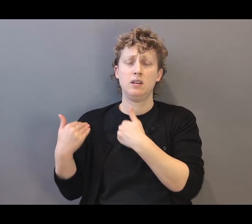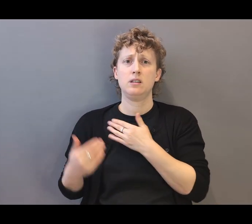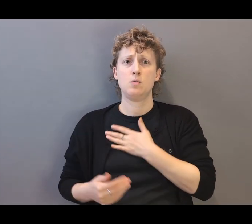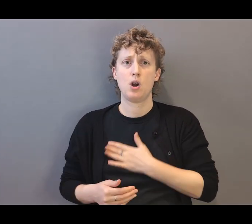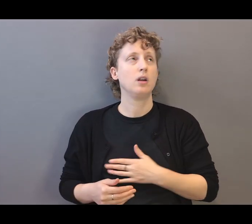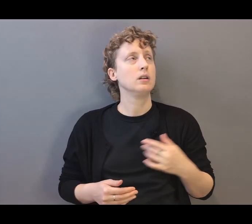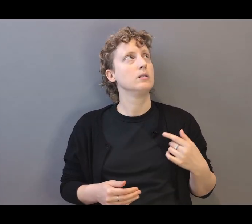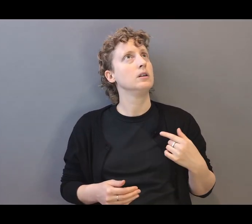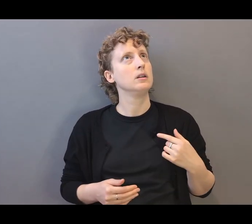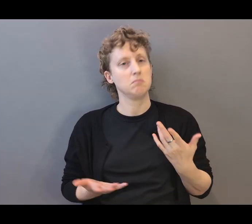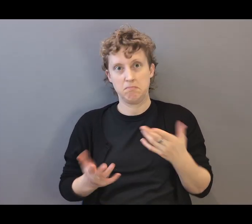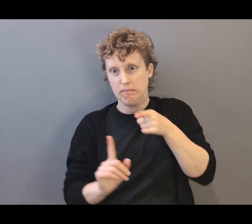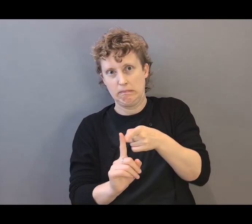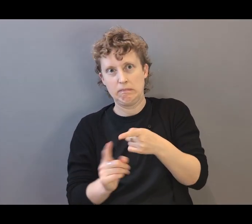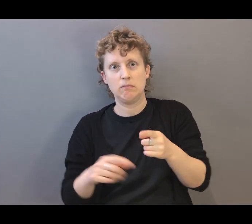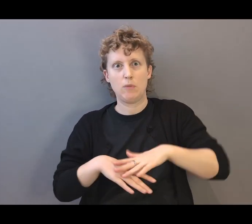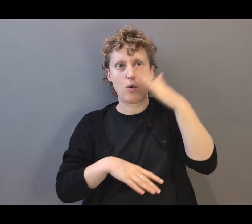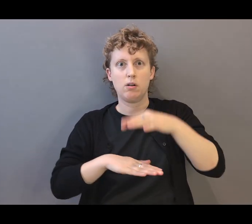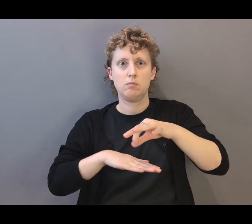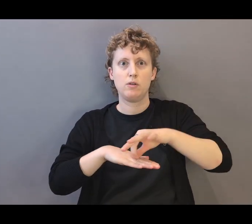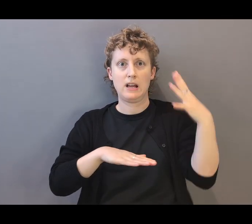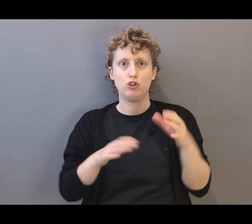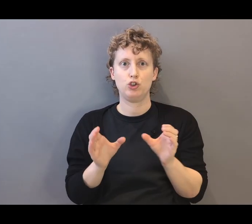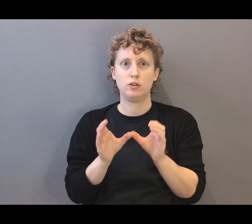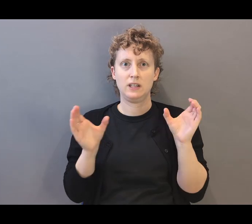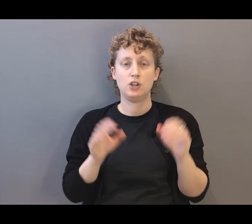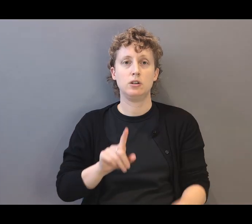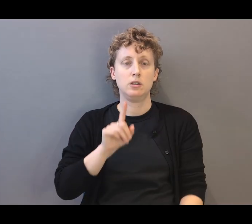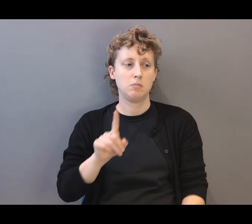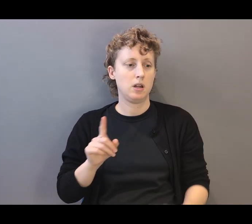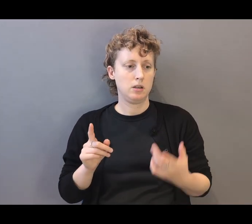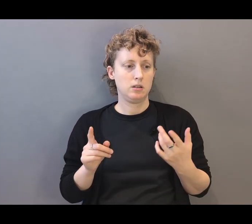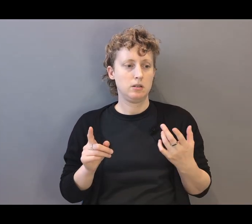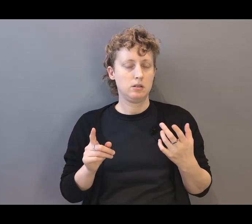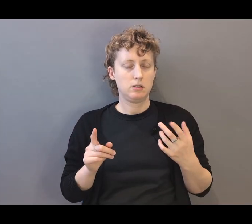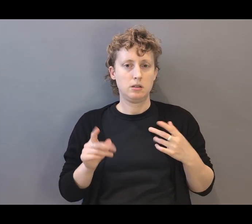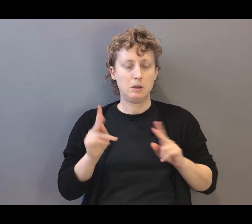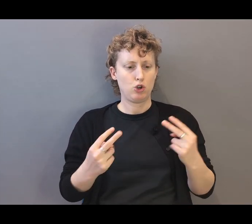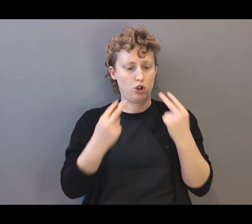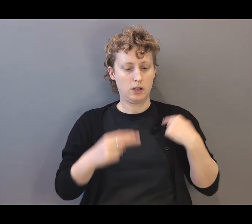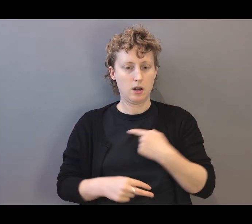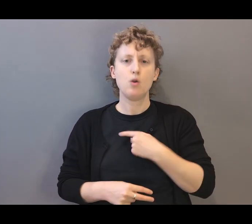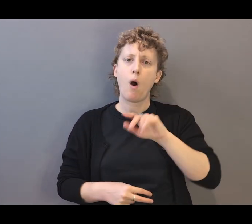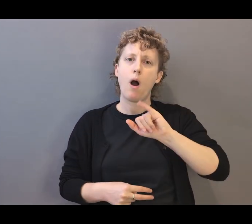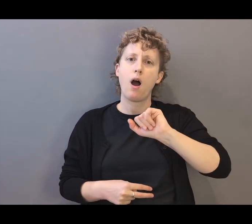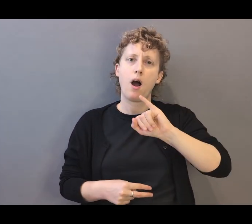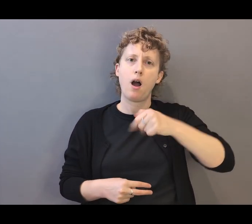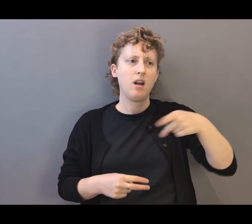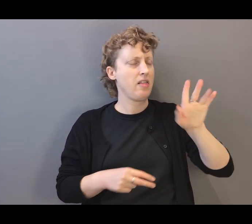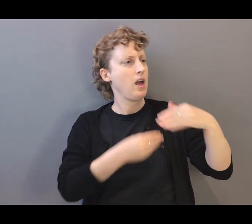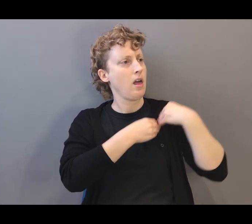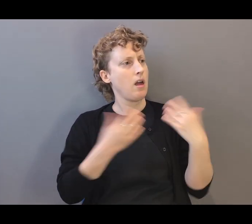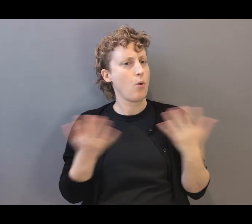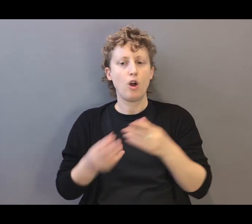maybe most known for professional certification, but everyone is not an accessibility expert. So even if that is a sad thing, but I